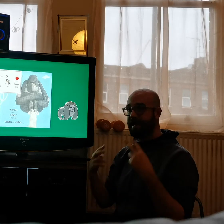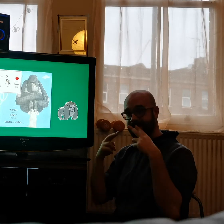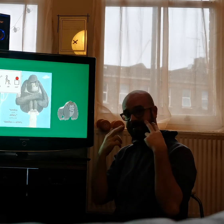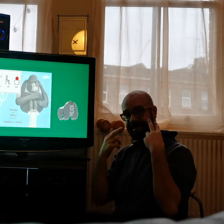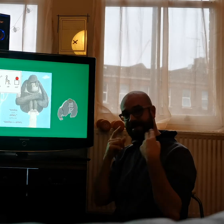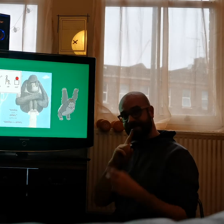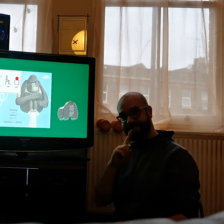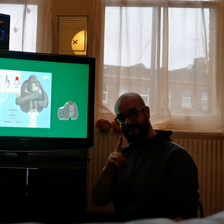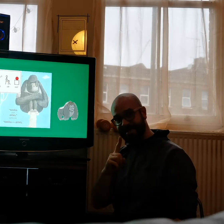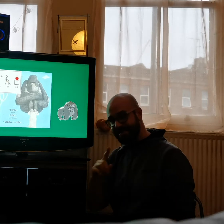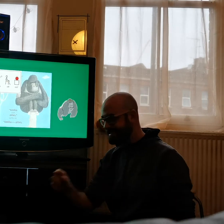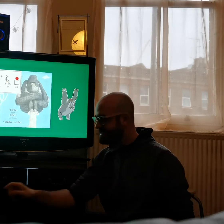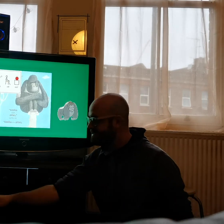And the cat said,